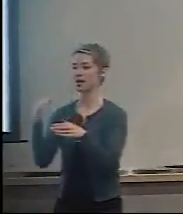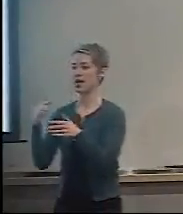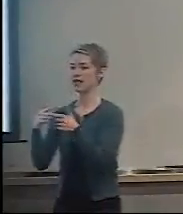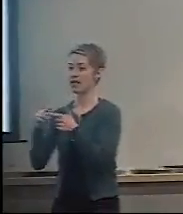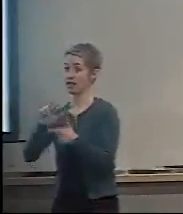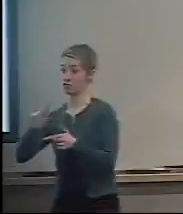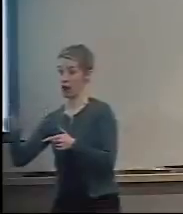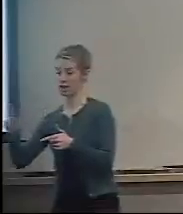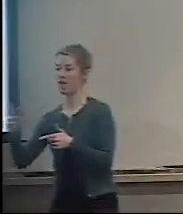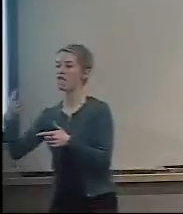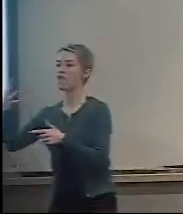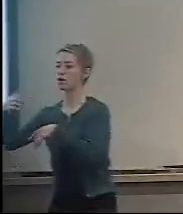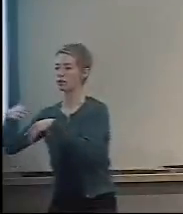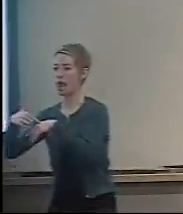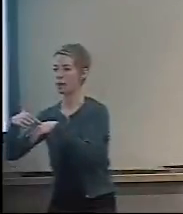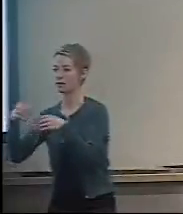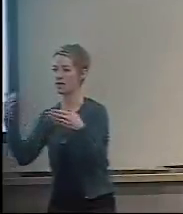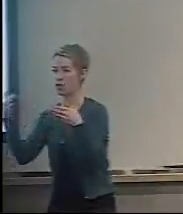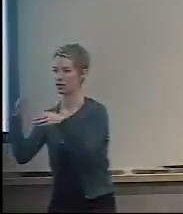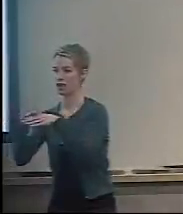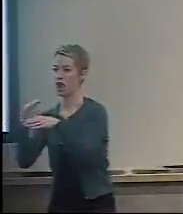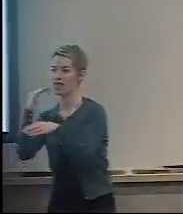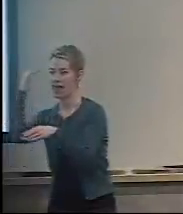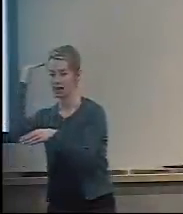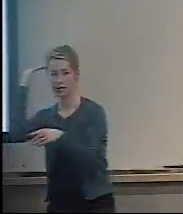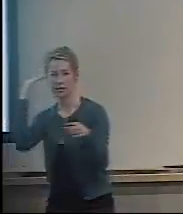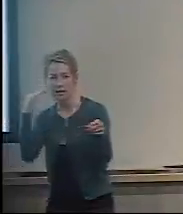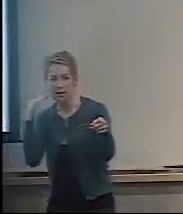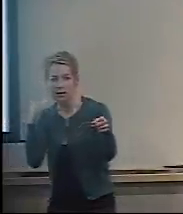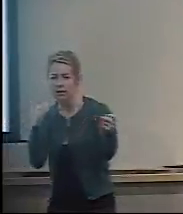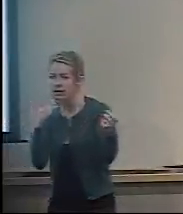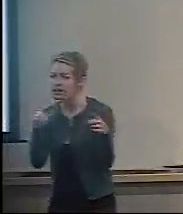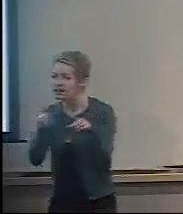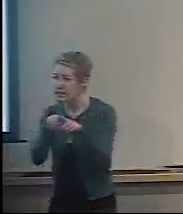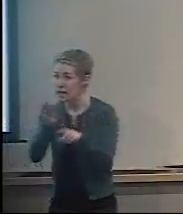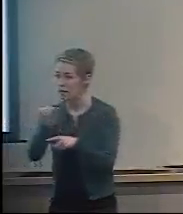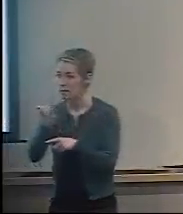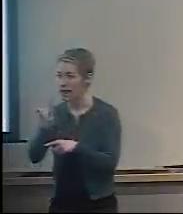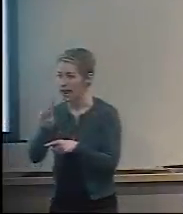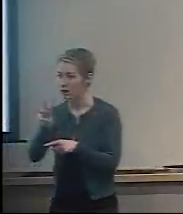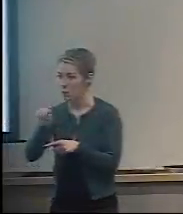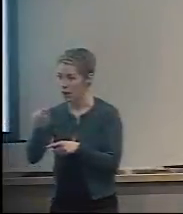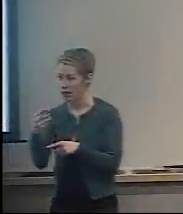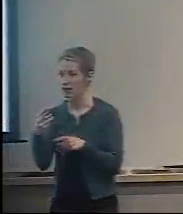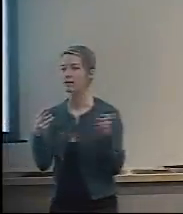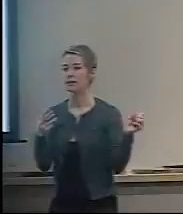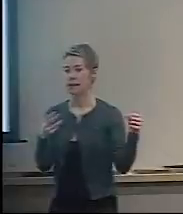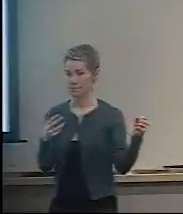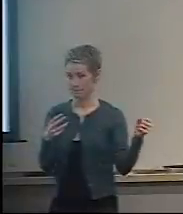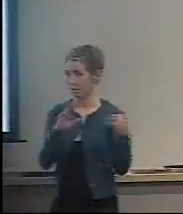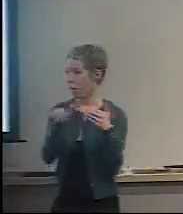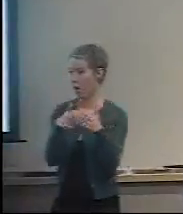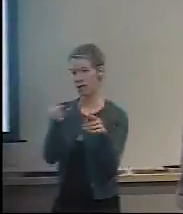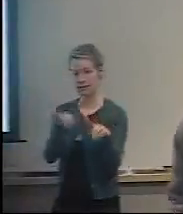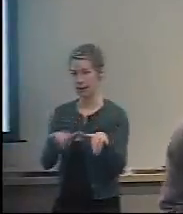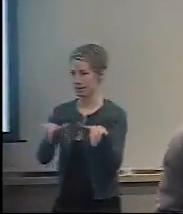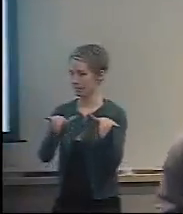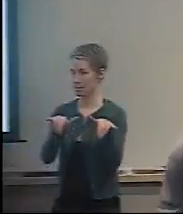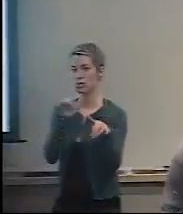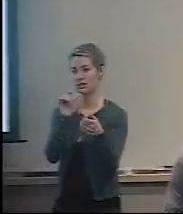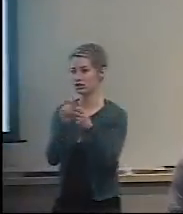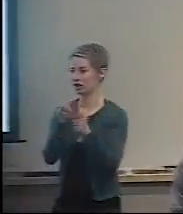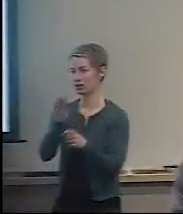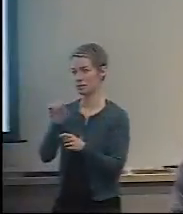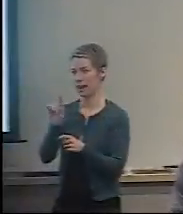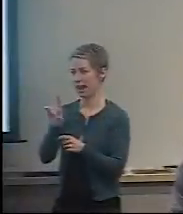quality. Excuse me? Yes. Are those all the same bandwidth then? They're all the same bandwidth. Okay. Yeah. We didn't change the bandwidth. So